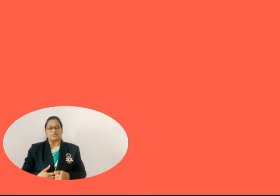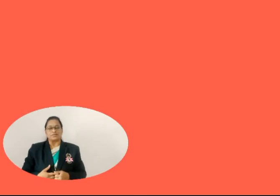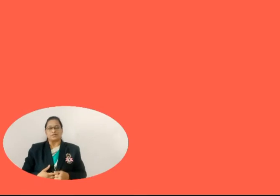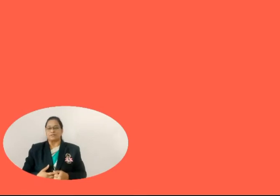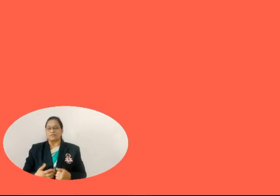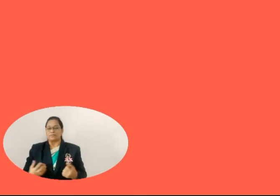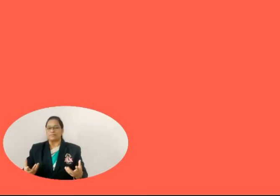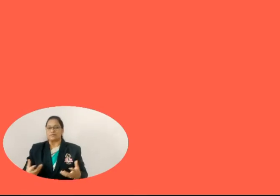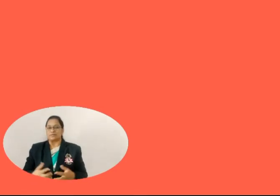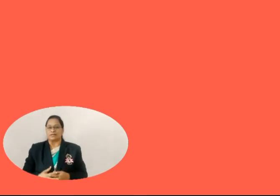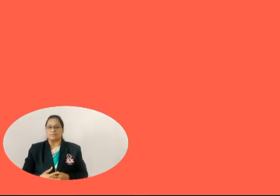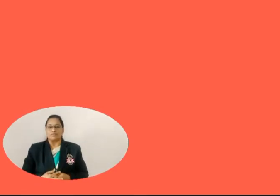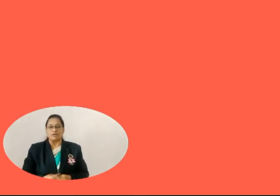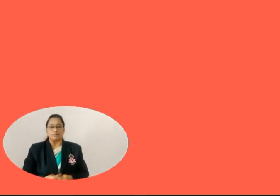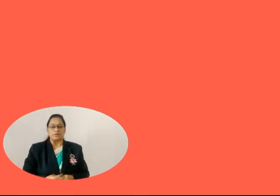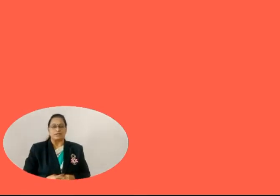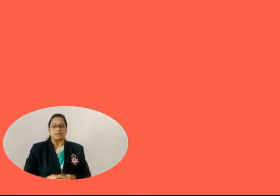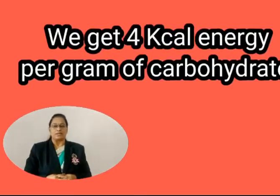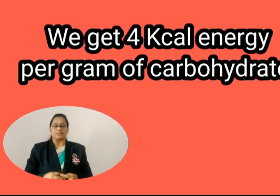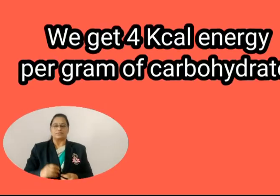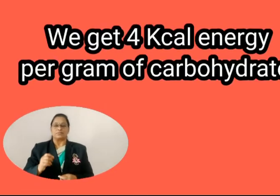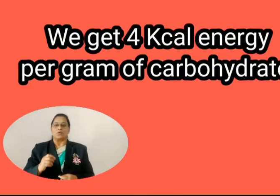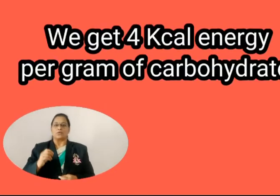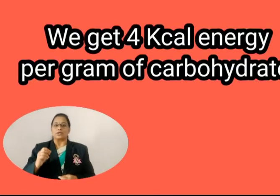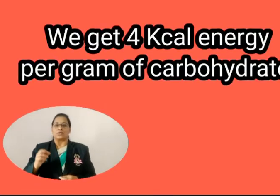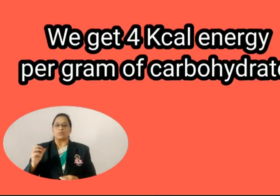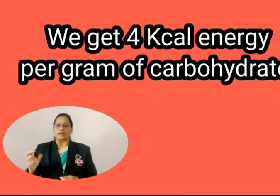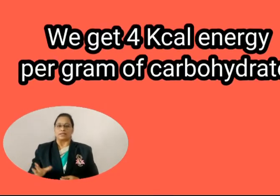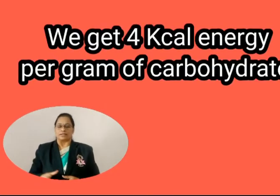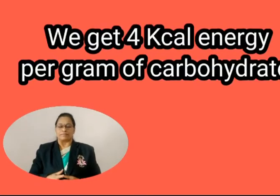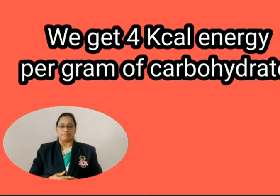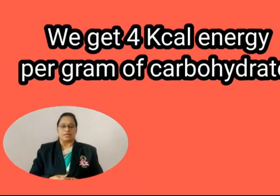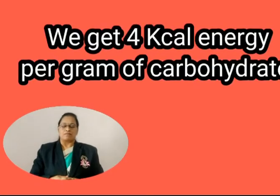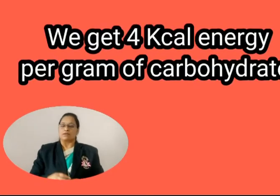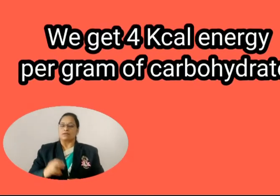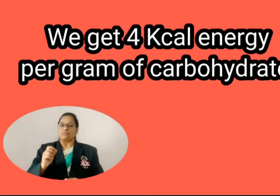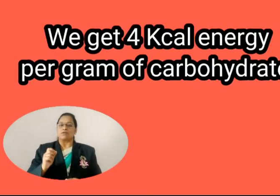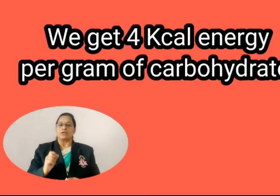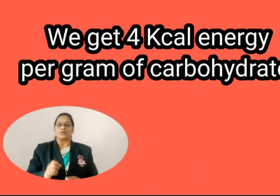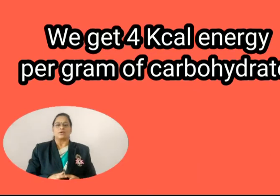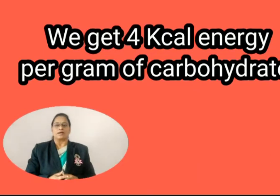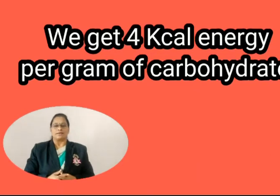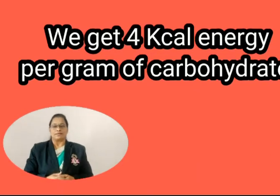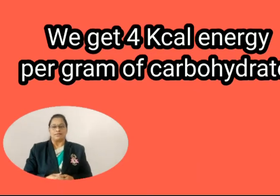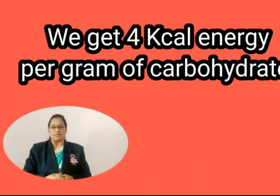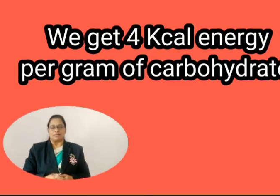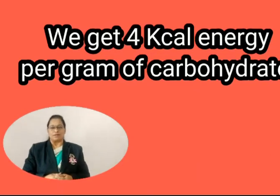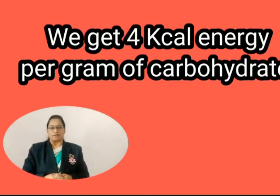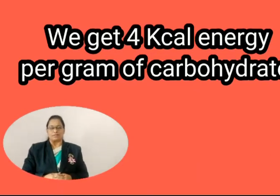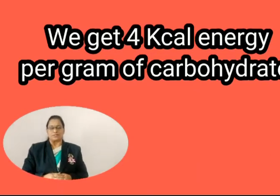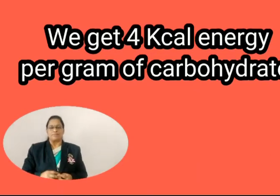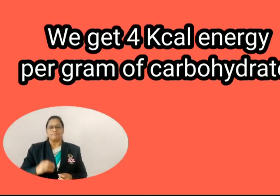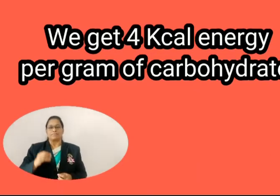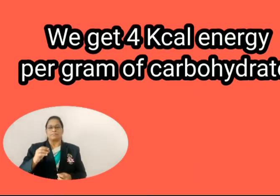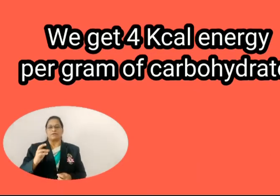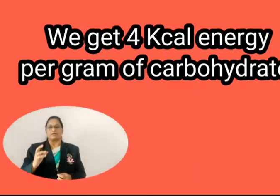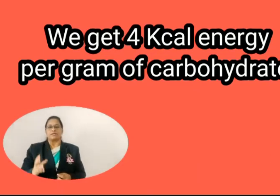we get from per gram of carbohydrate? That is 4 kilocalorie. We get 4 kilocalorie of energy per gram